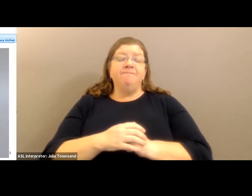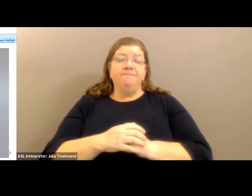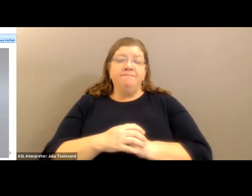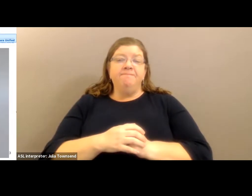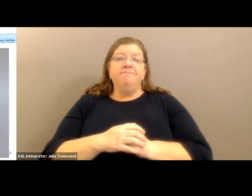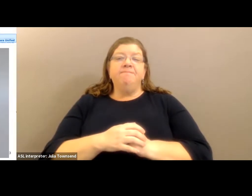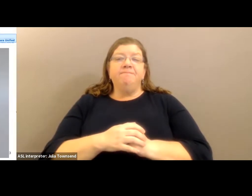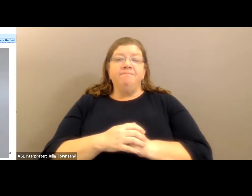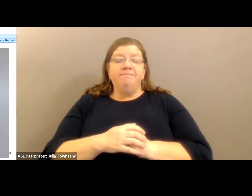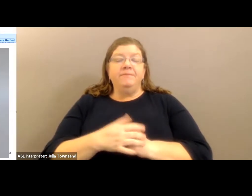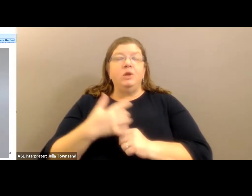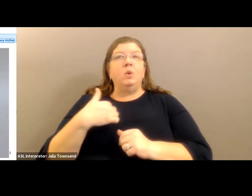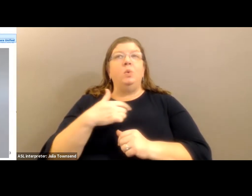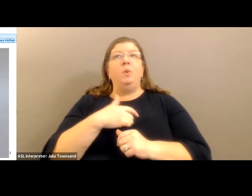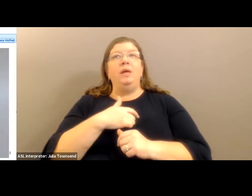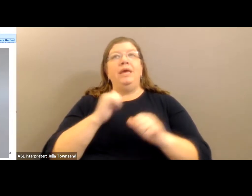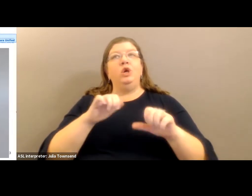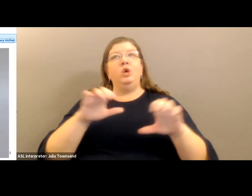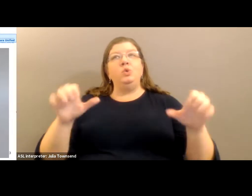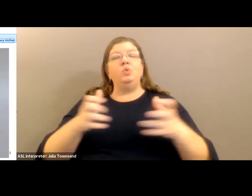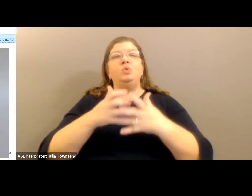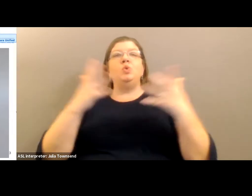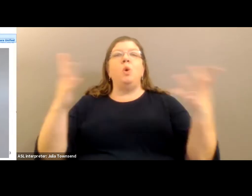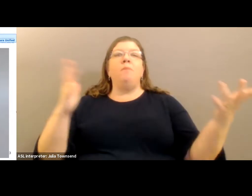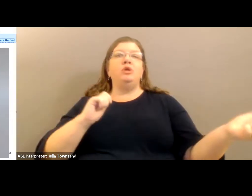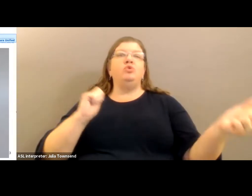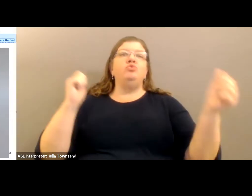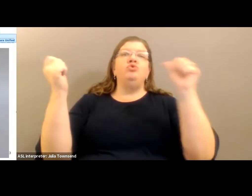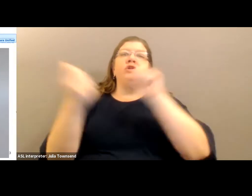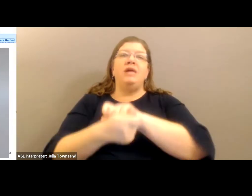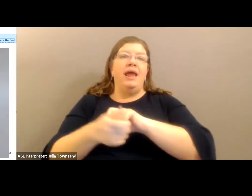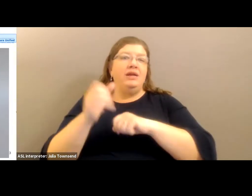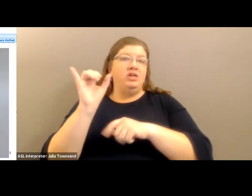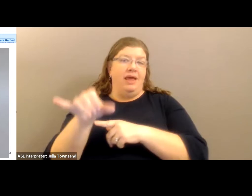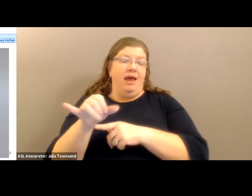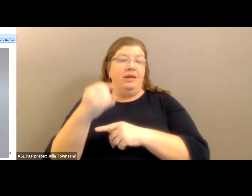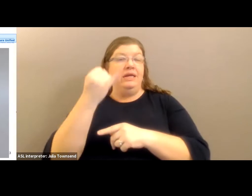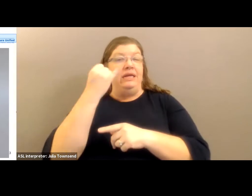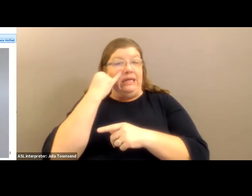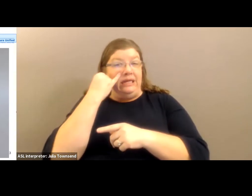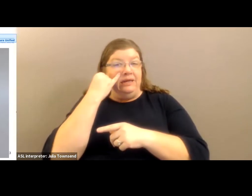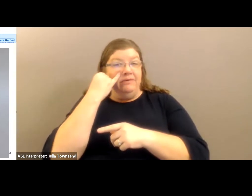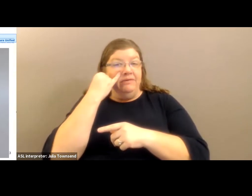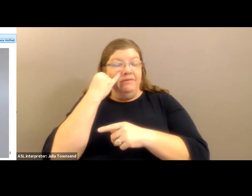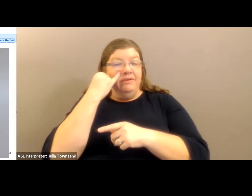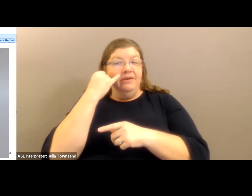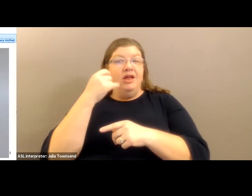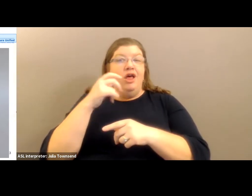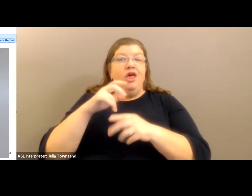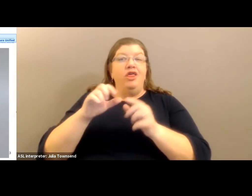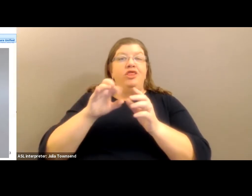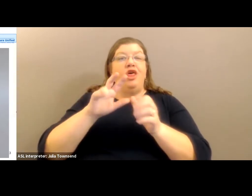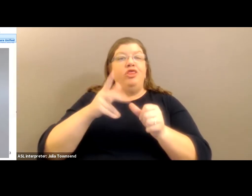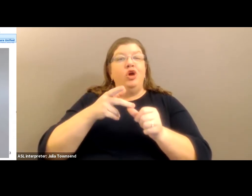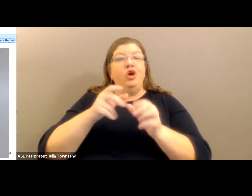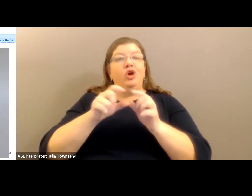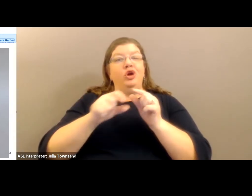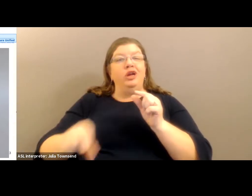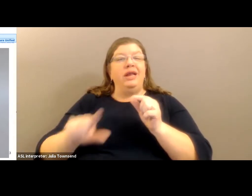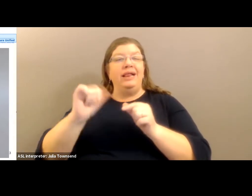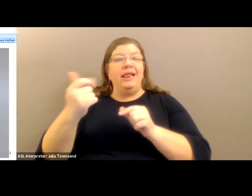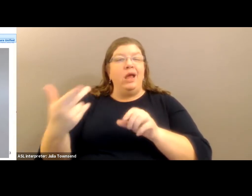We could do so much to change that if the third leg would join us and